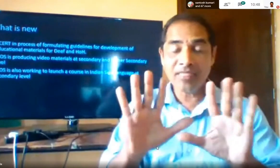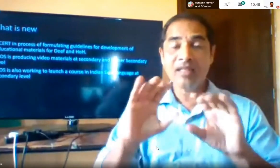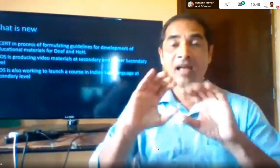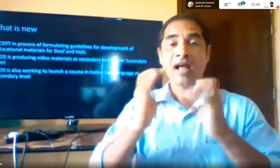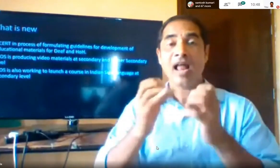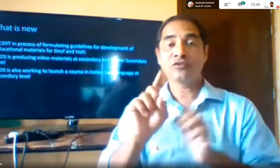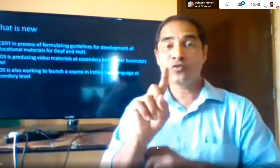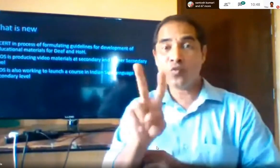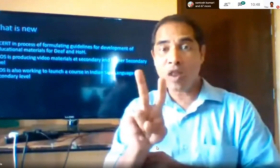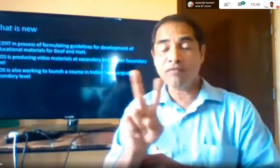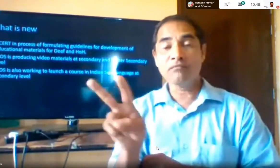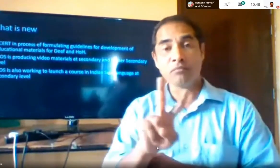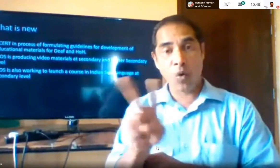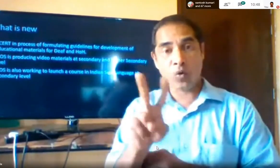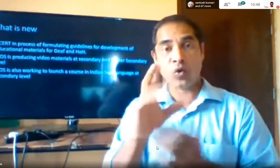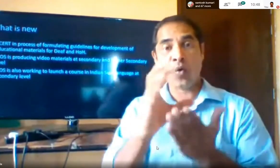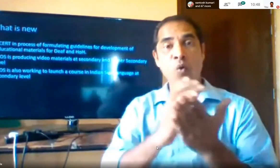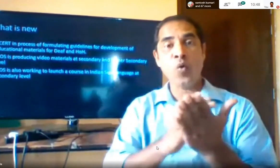make all the video materials